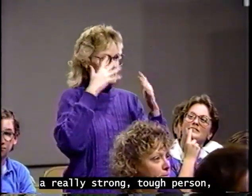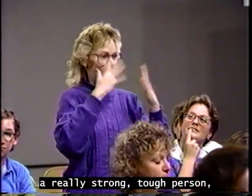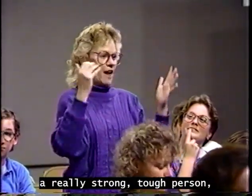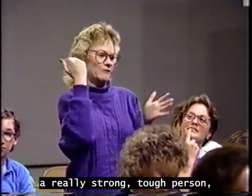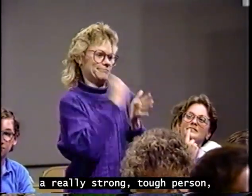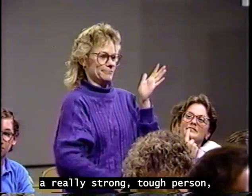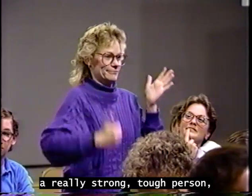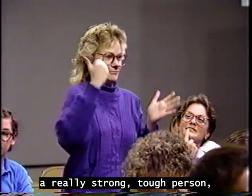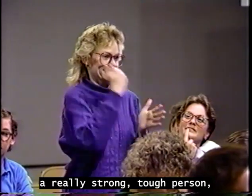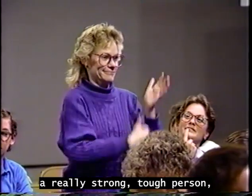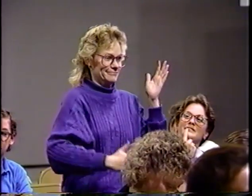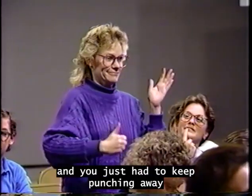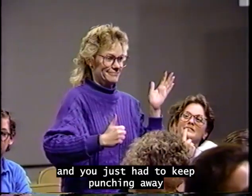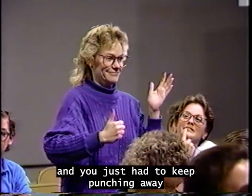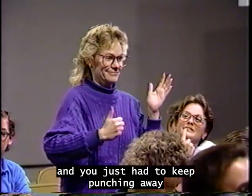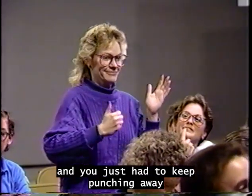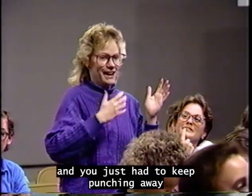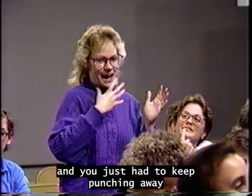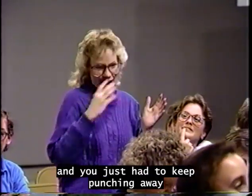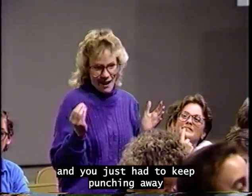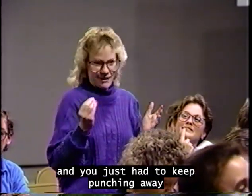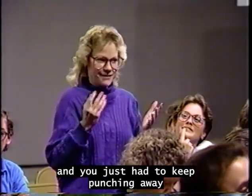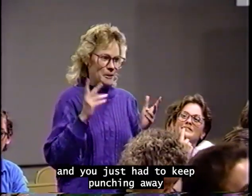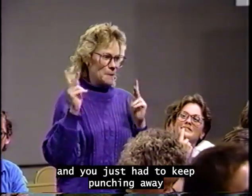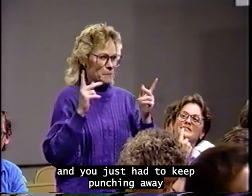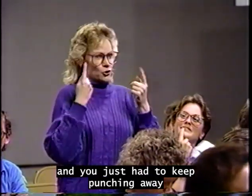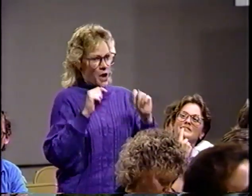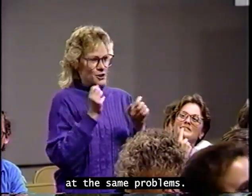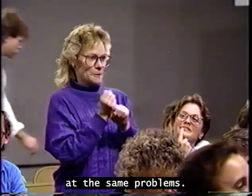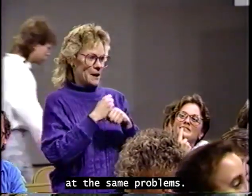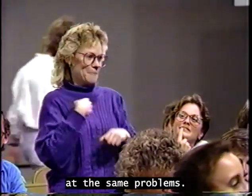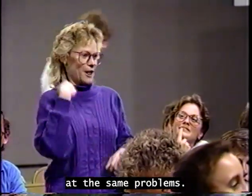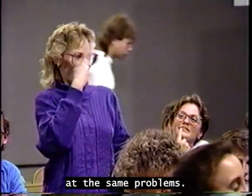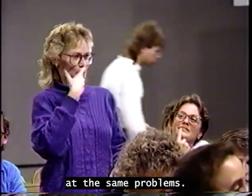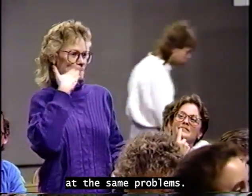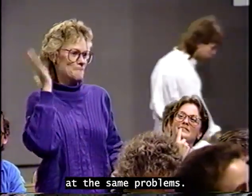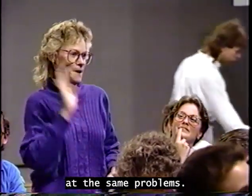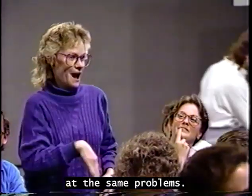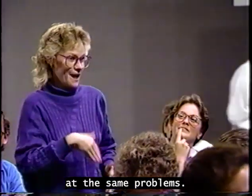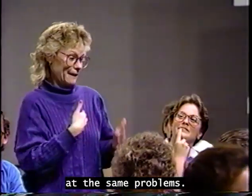really strong, tough person, and you just had to keep Right. punching away at the same problems.